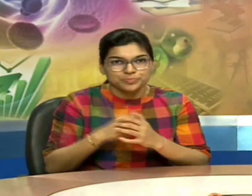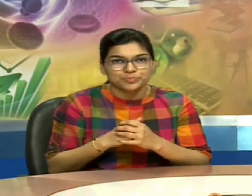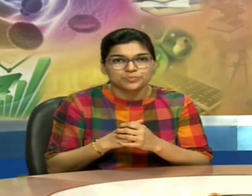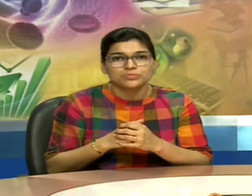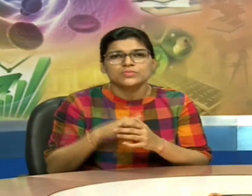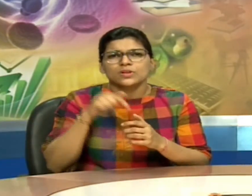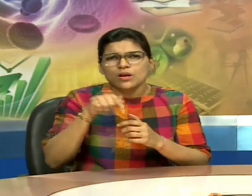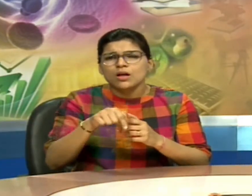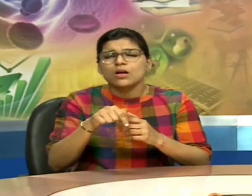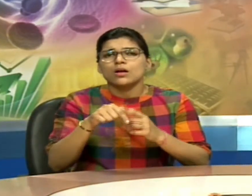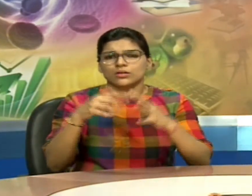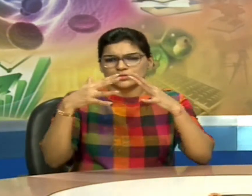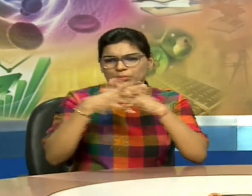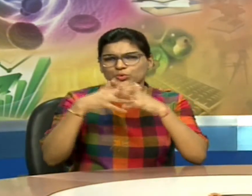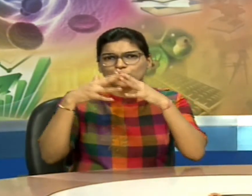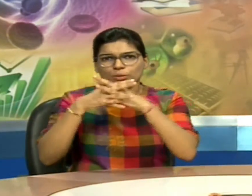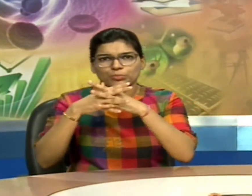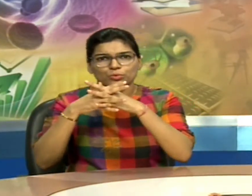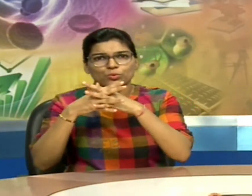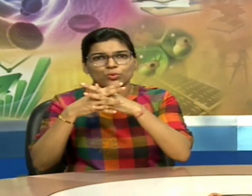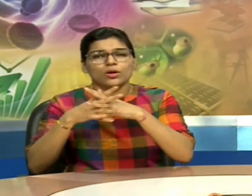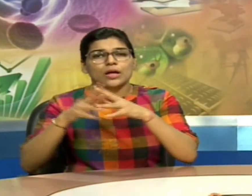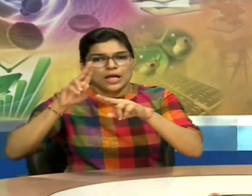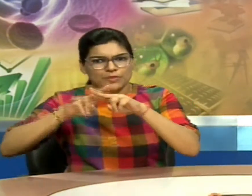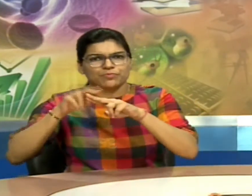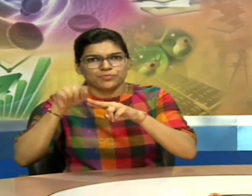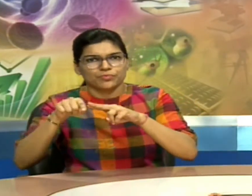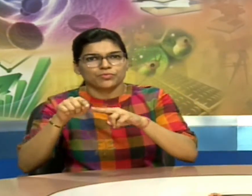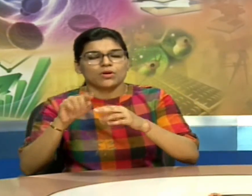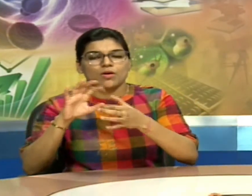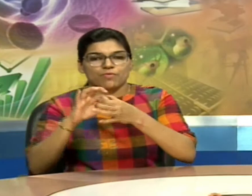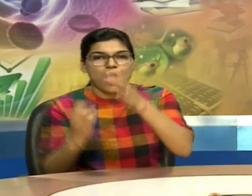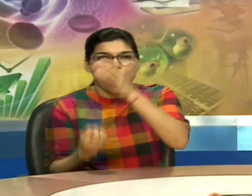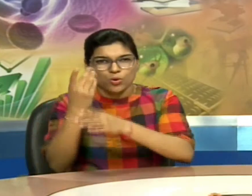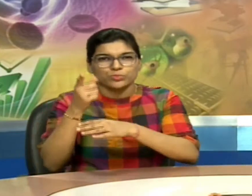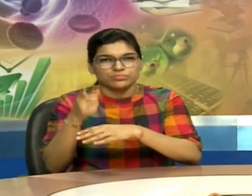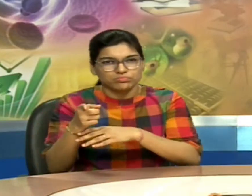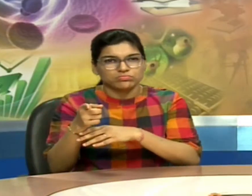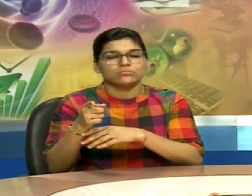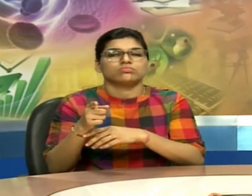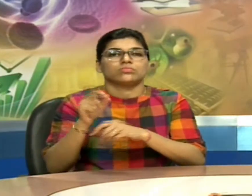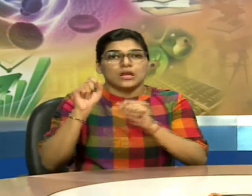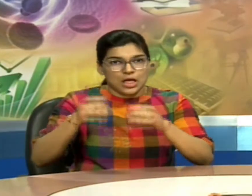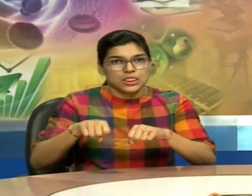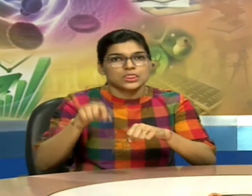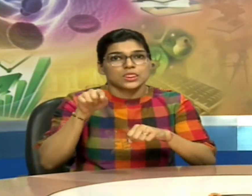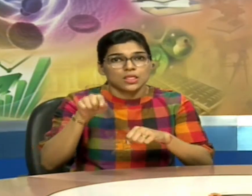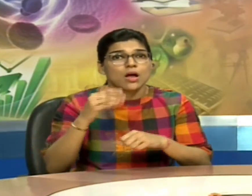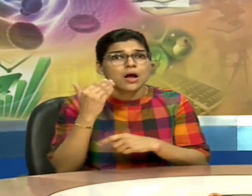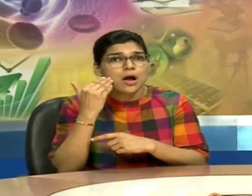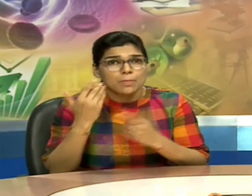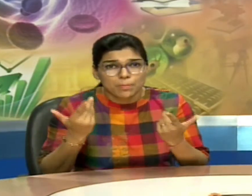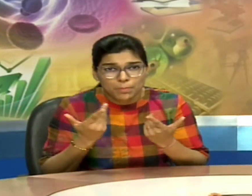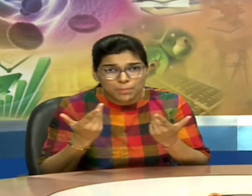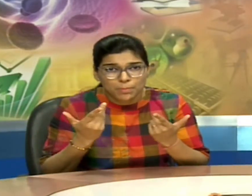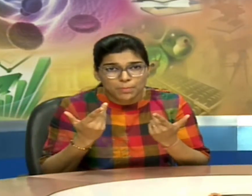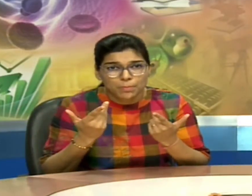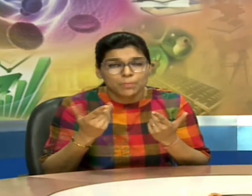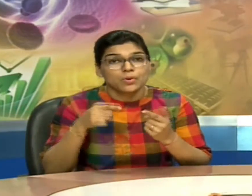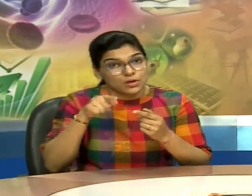There are many countries which celebrate, like WWF, which is Worldwide Fund for